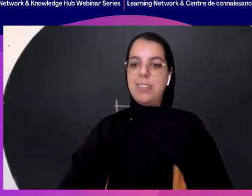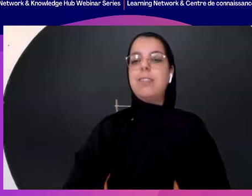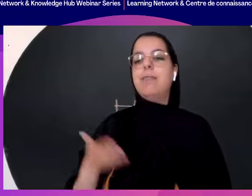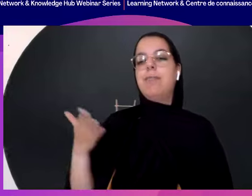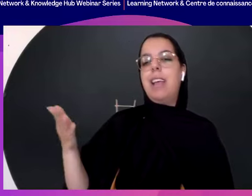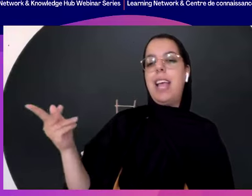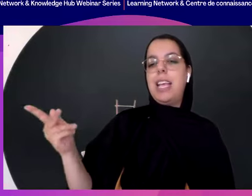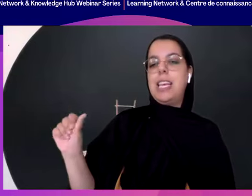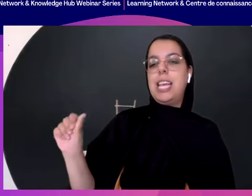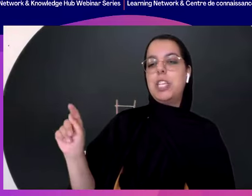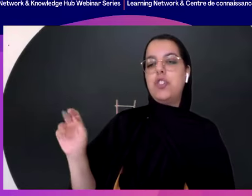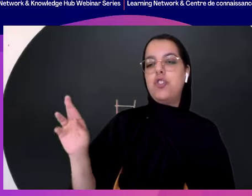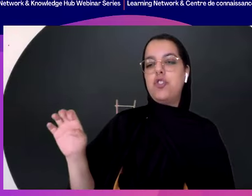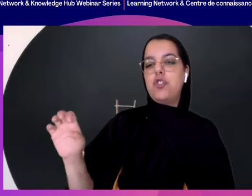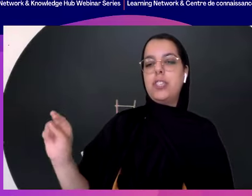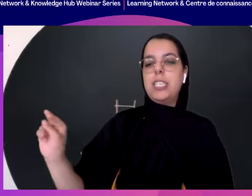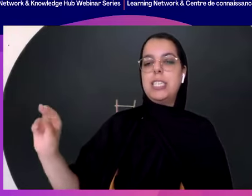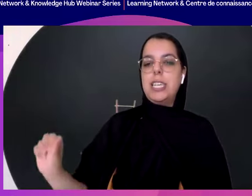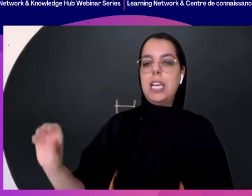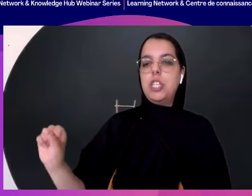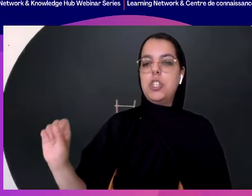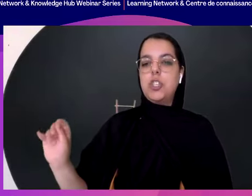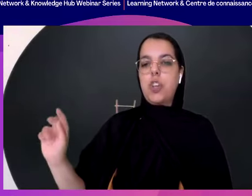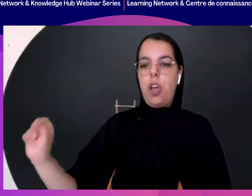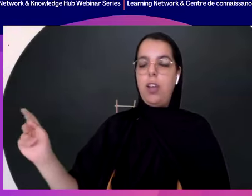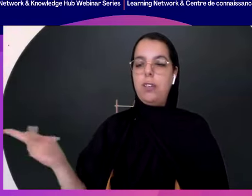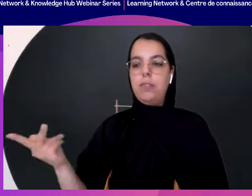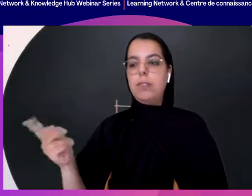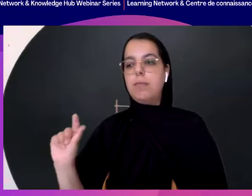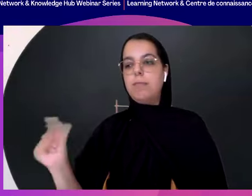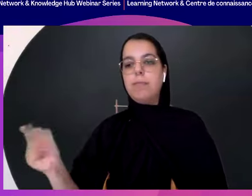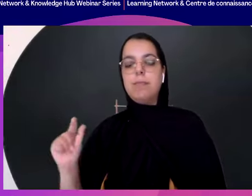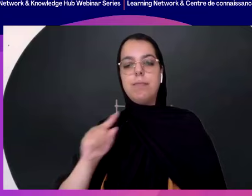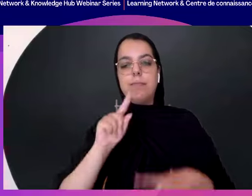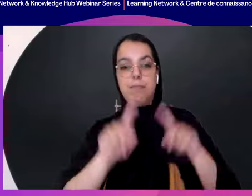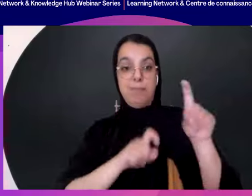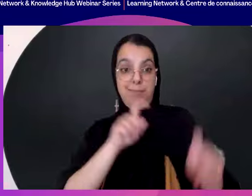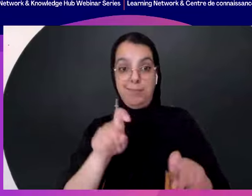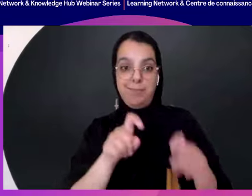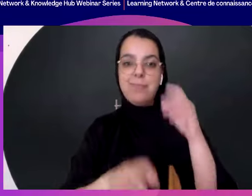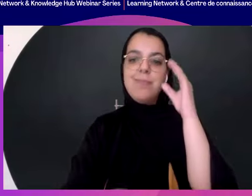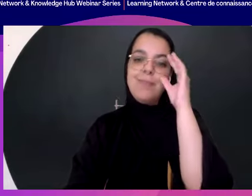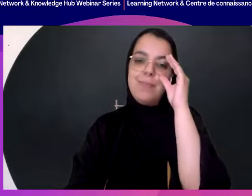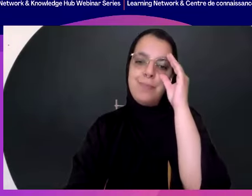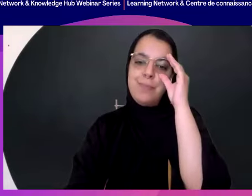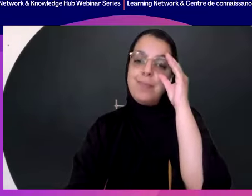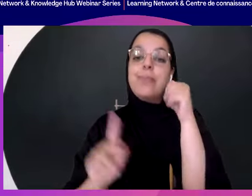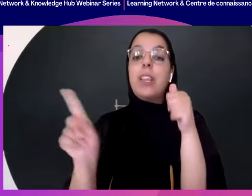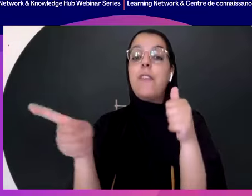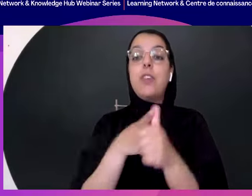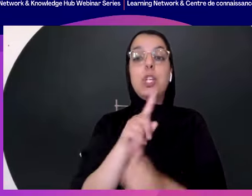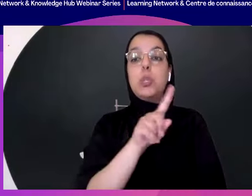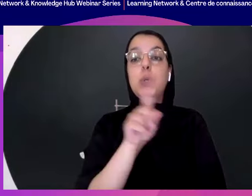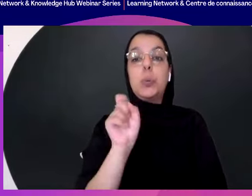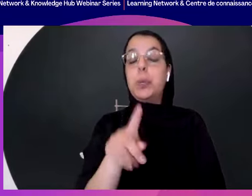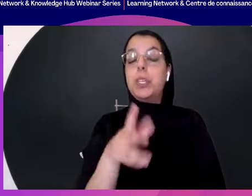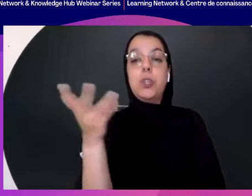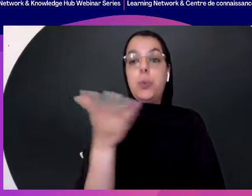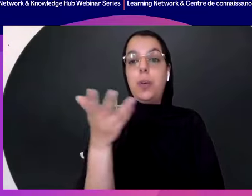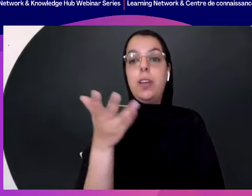Katrina Scott, and so we'll take turns asking you questions. The first question, Amy, is